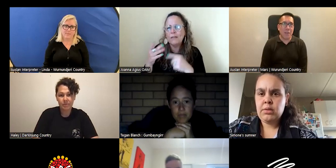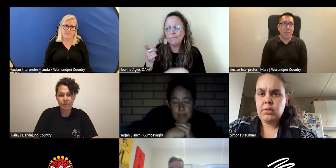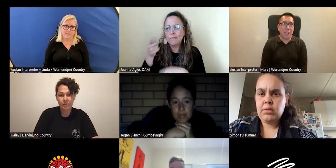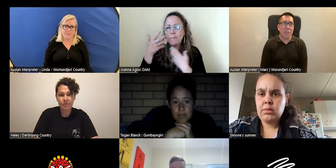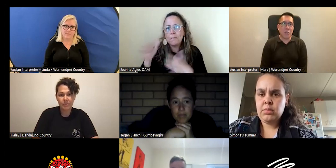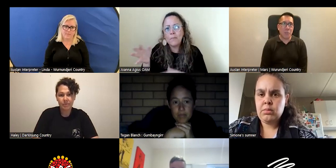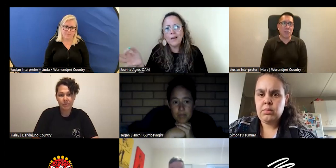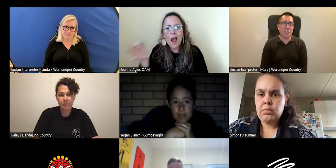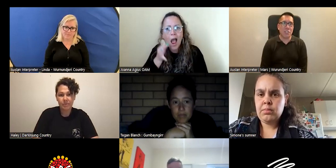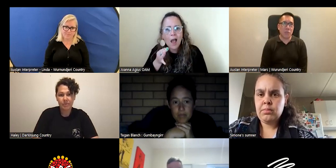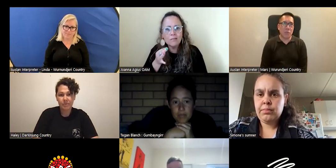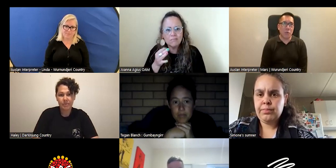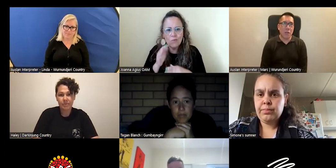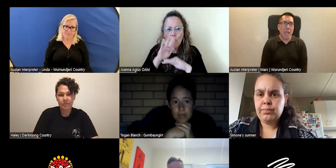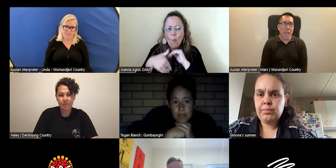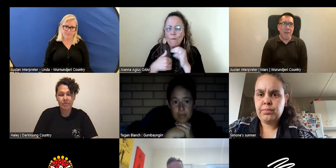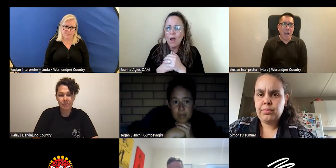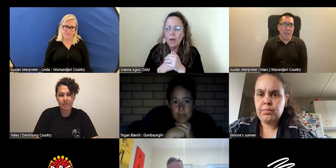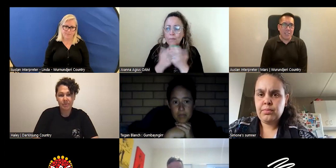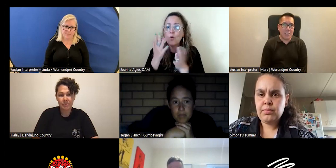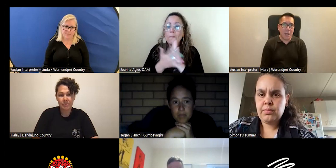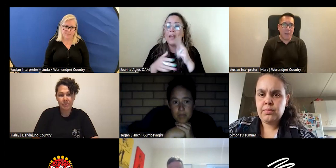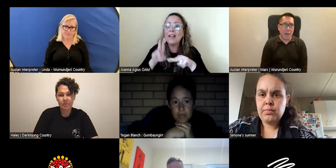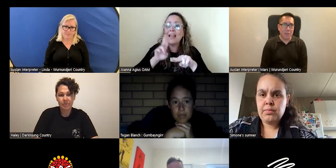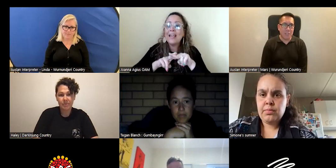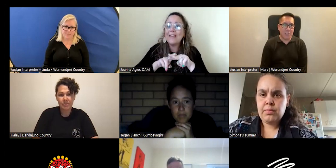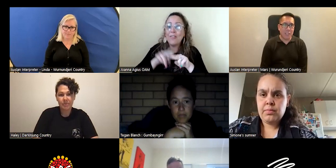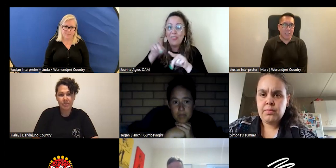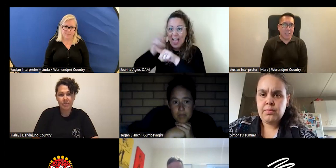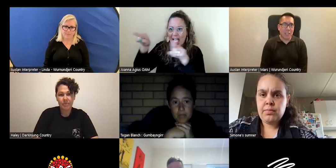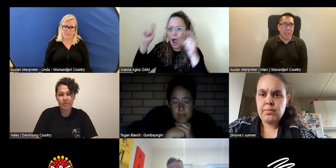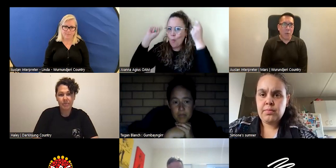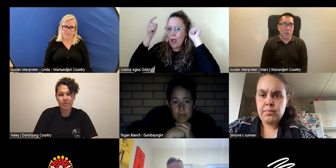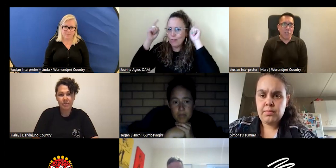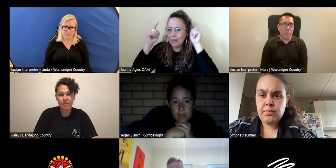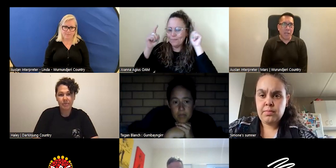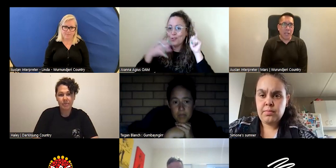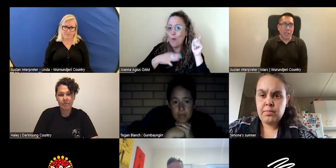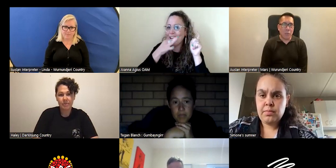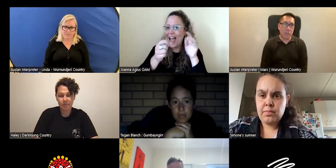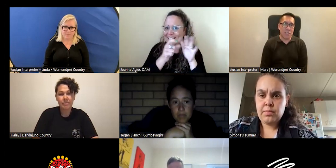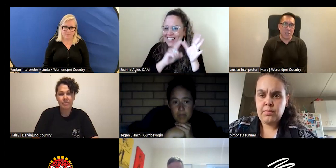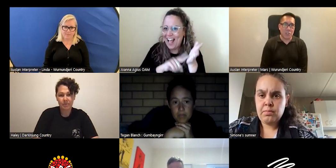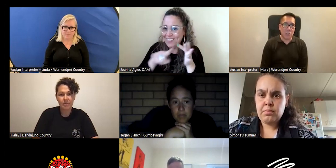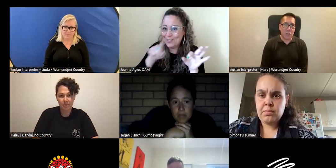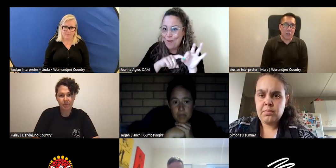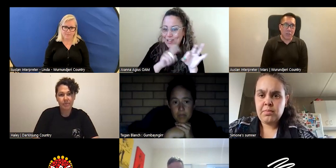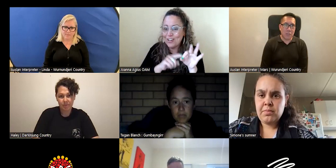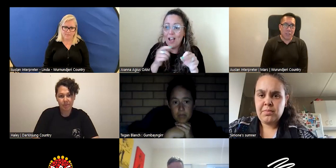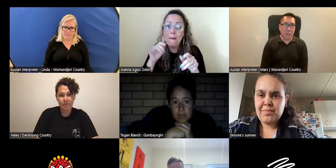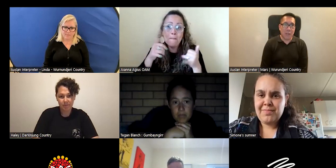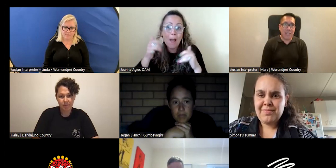community, but the community in general, have asked about what does it mean? Well, this is their